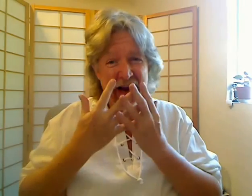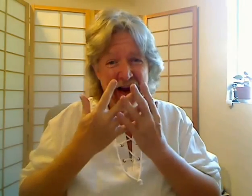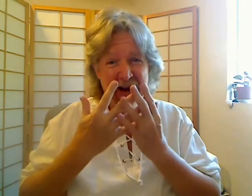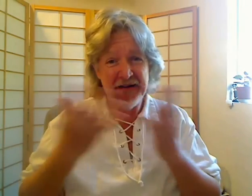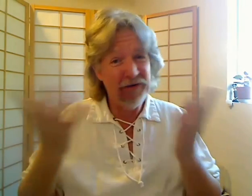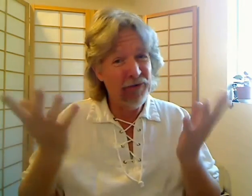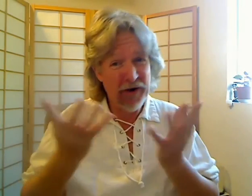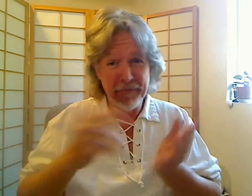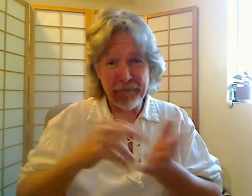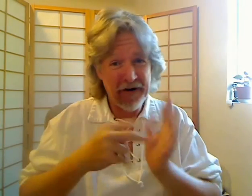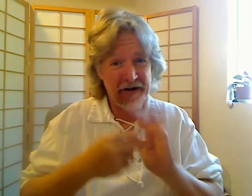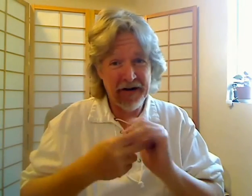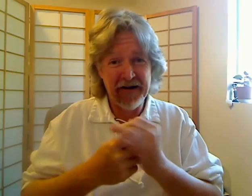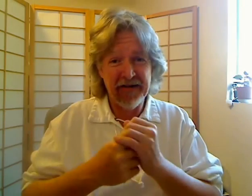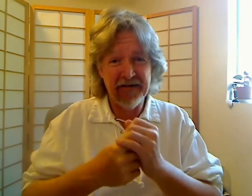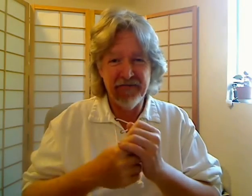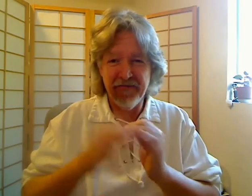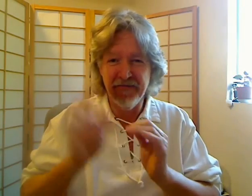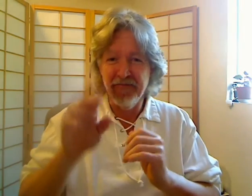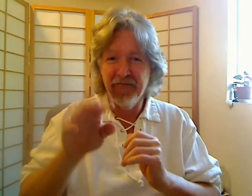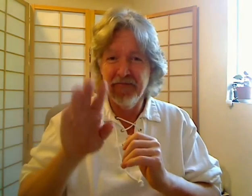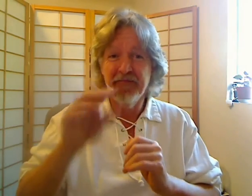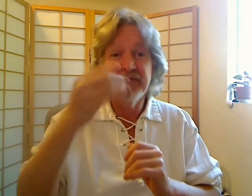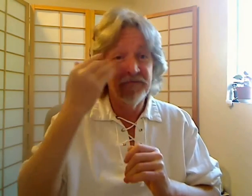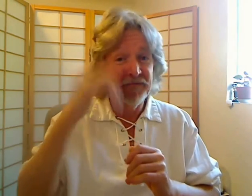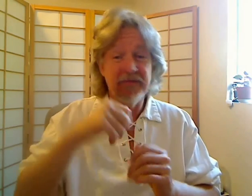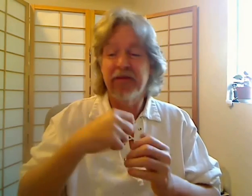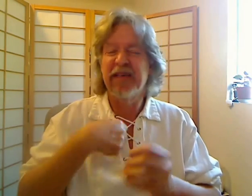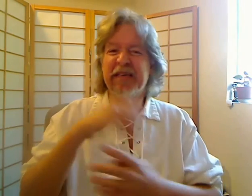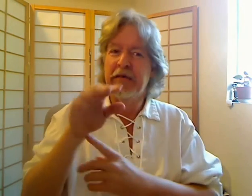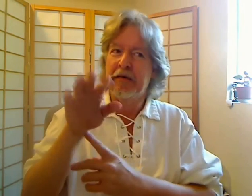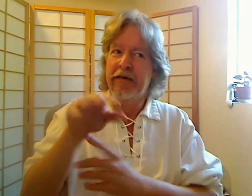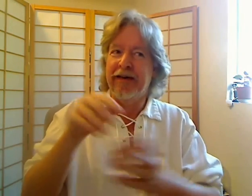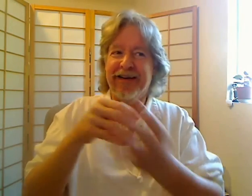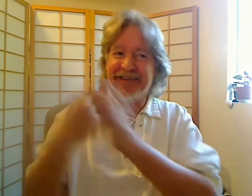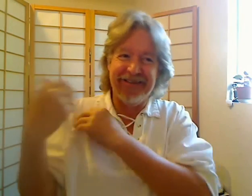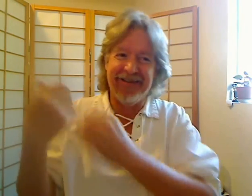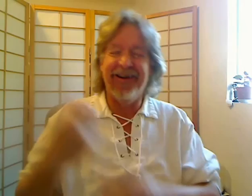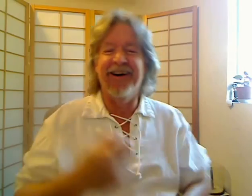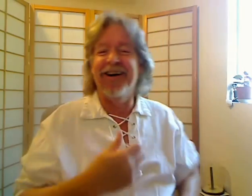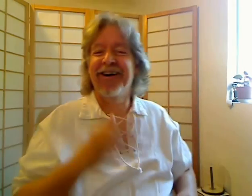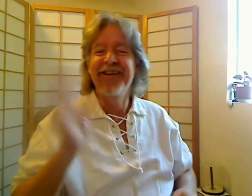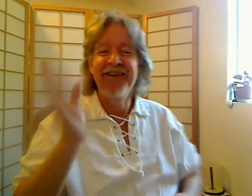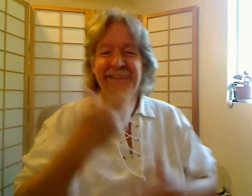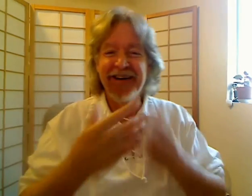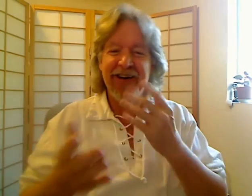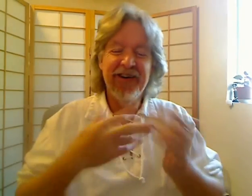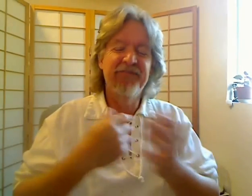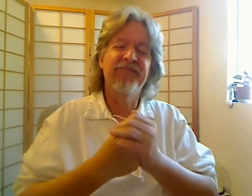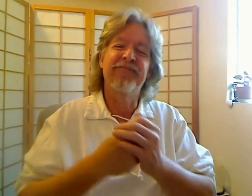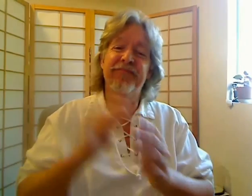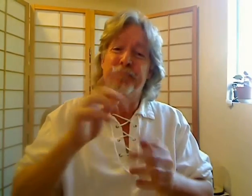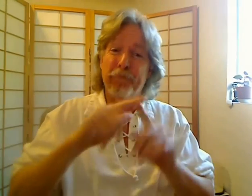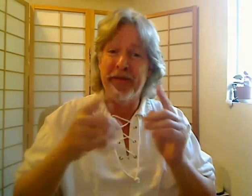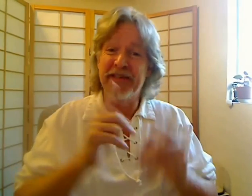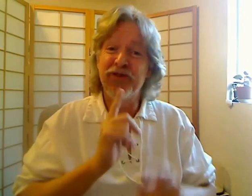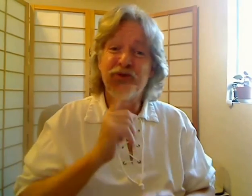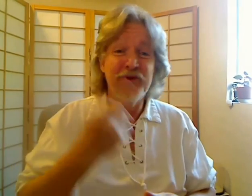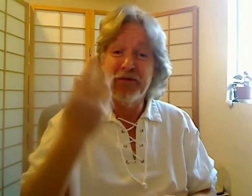these bitches. I know how to play with their hearts. I've done some dumb things, but for the most, I played it smart. Who cares if you run things? Cause I'm as live as 106